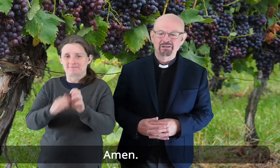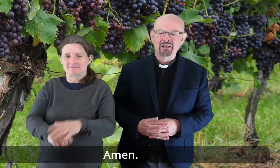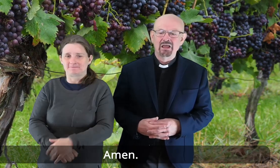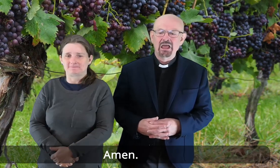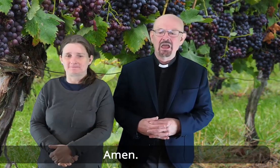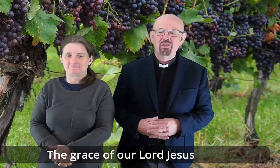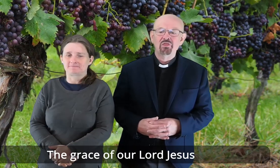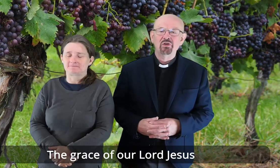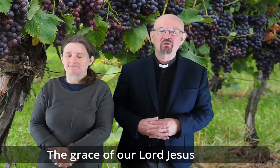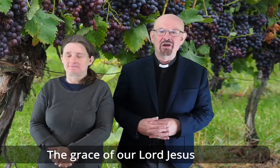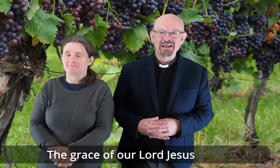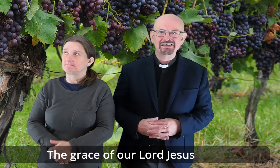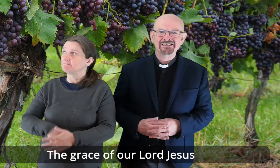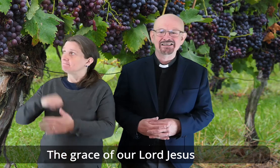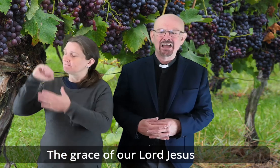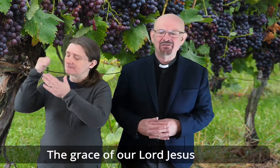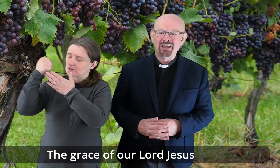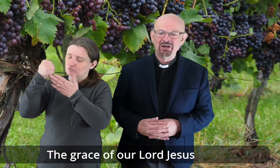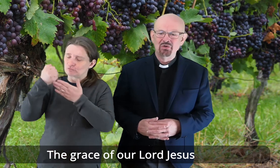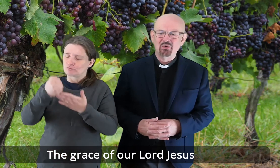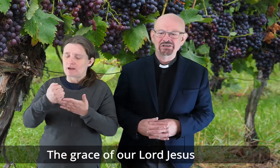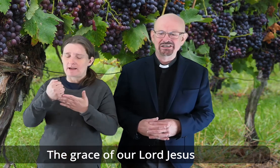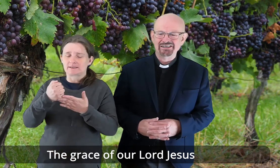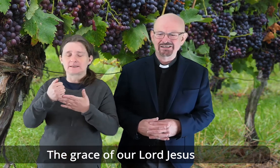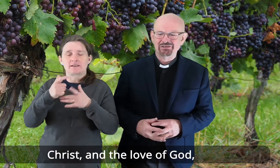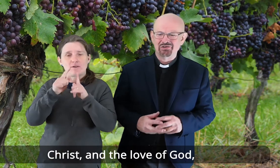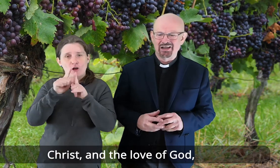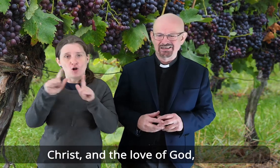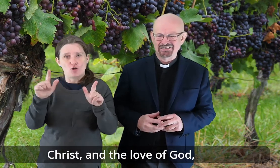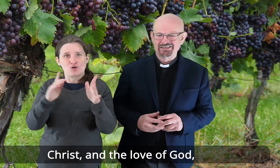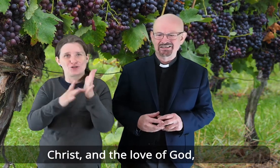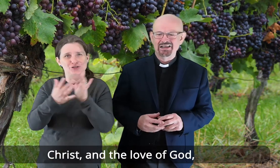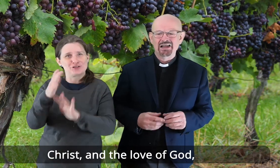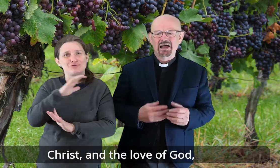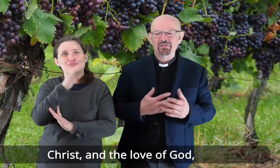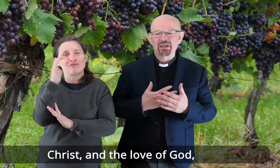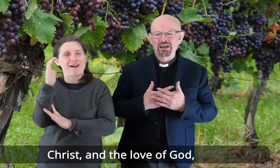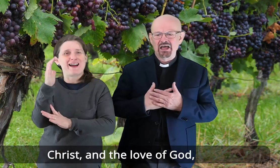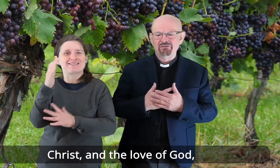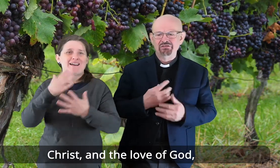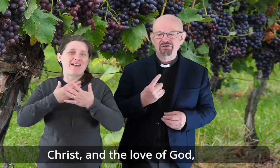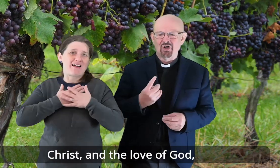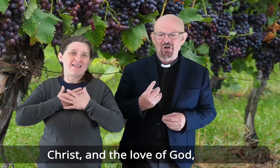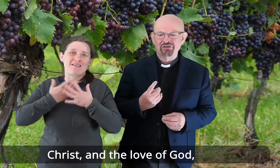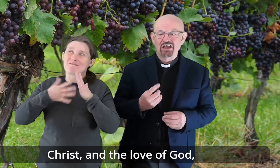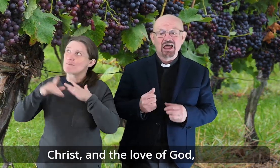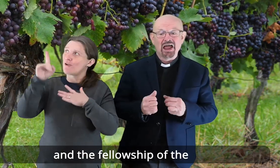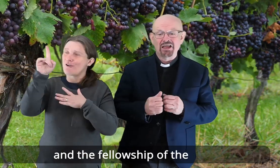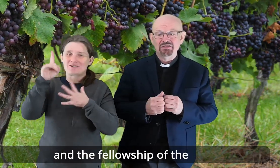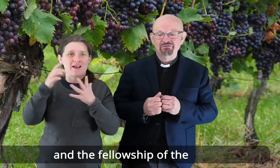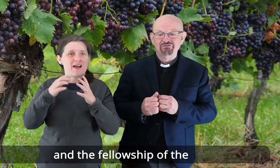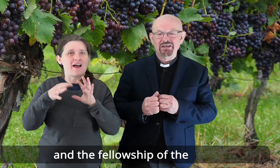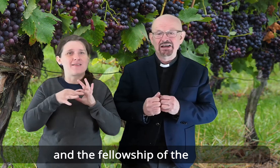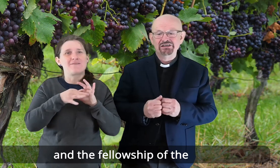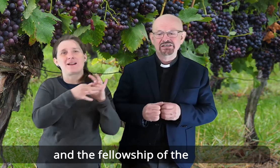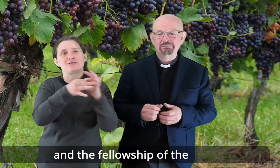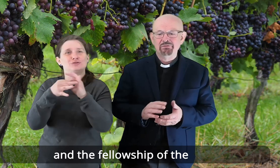The grace of our Lord Jesus Christ and the love of God and the fellowship of the